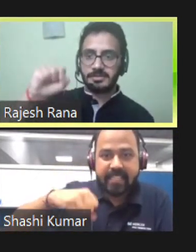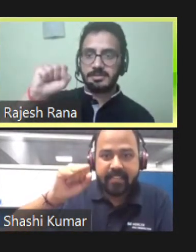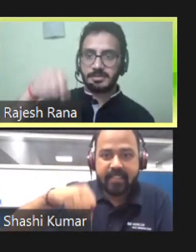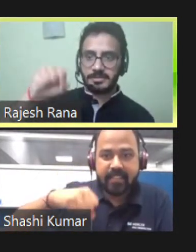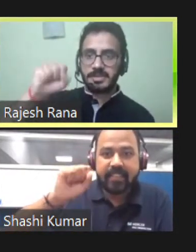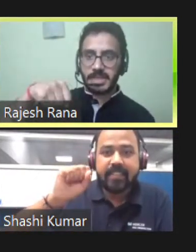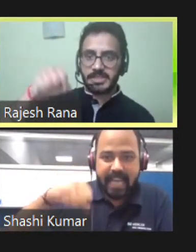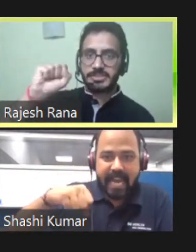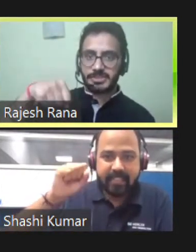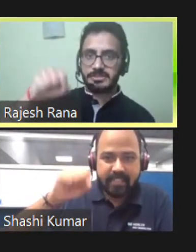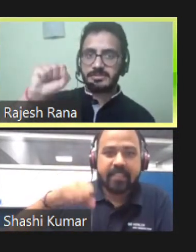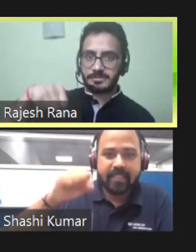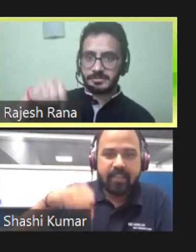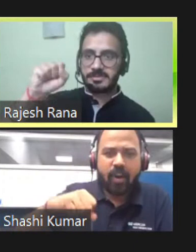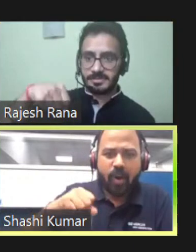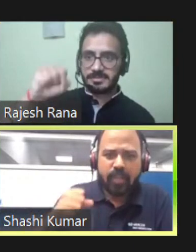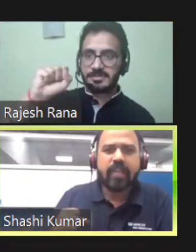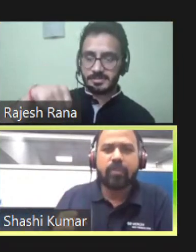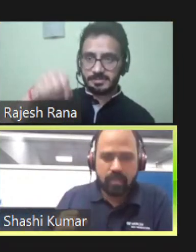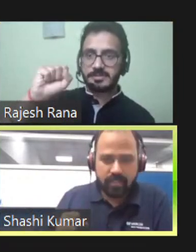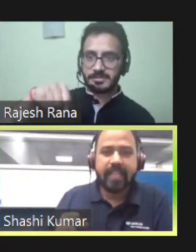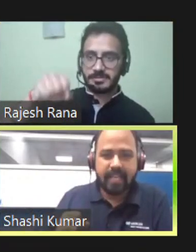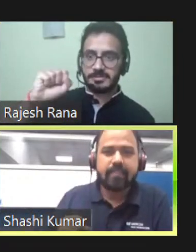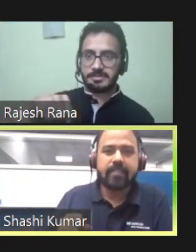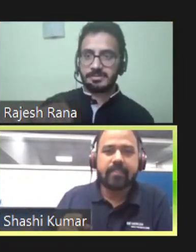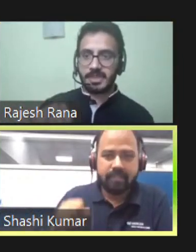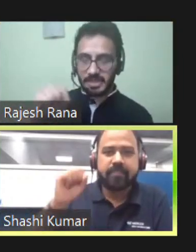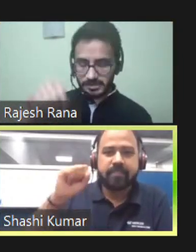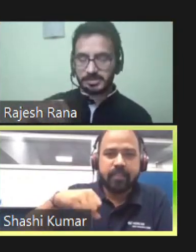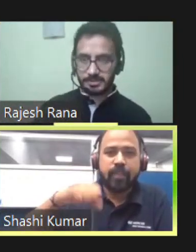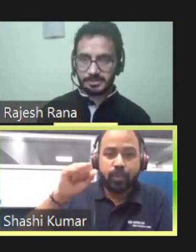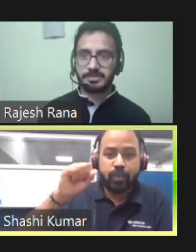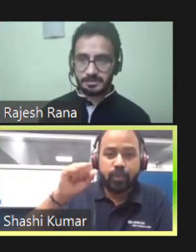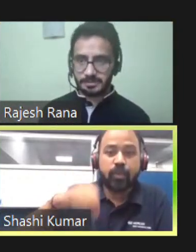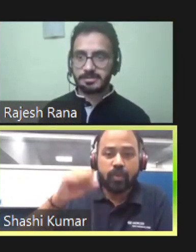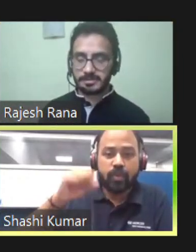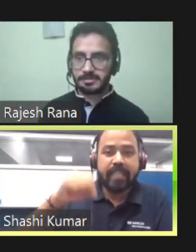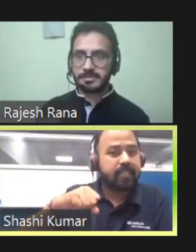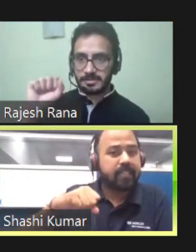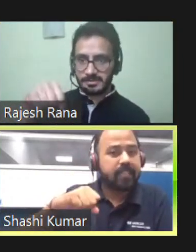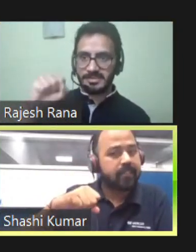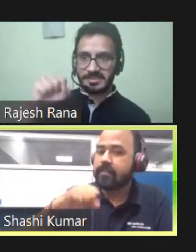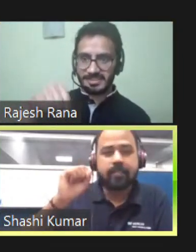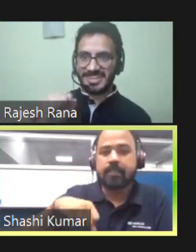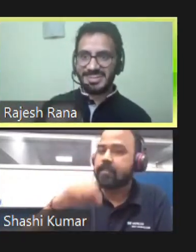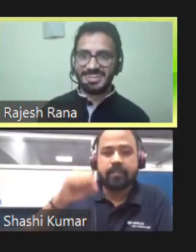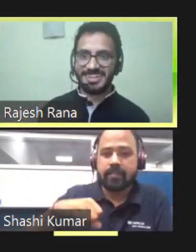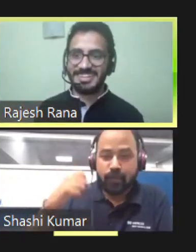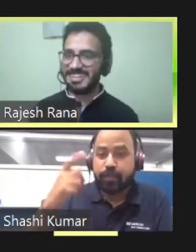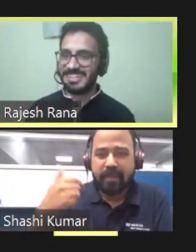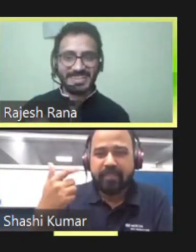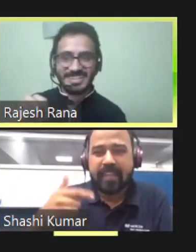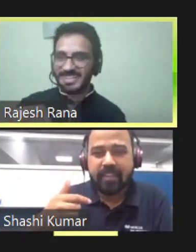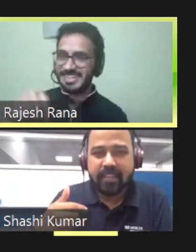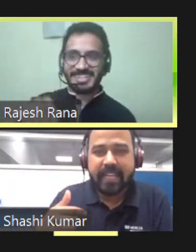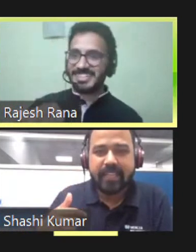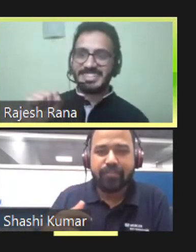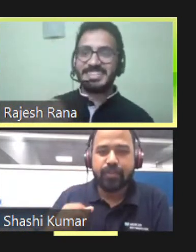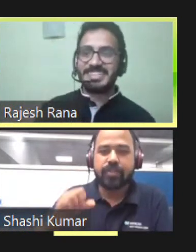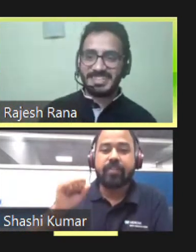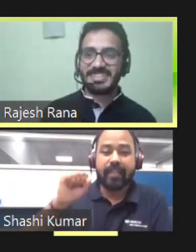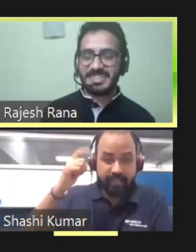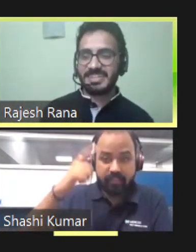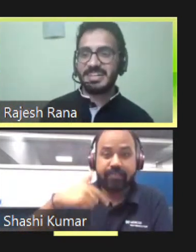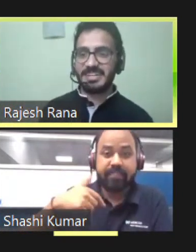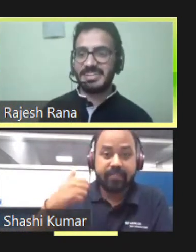Yes. Or you can also say yes. Don't do like this. People will get